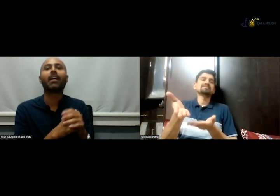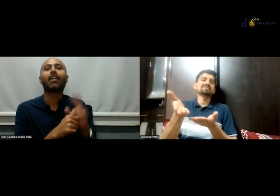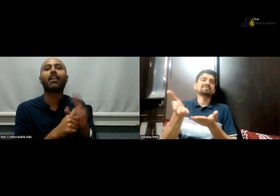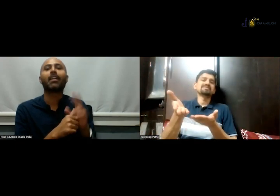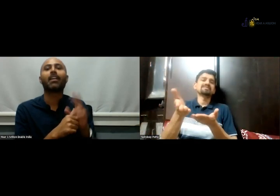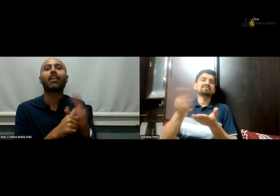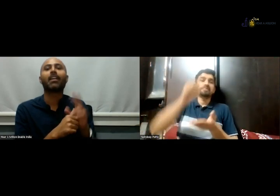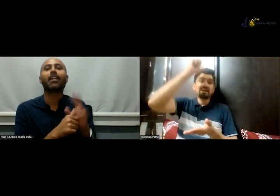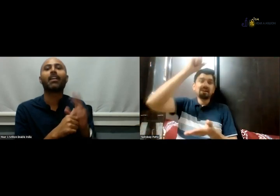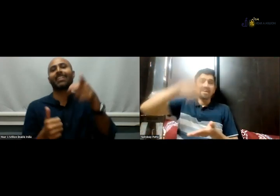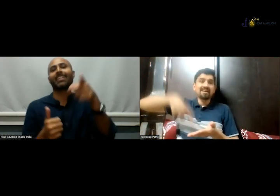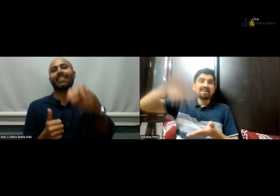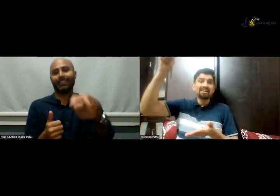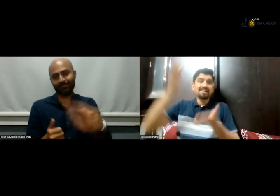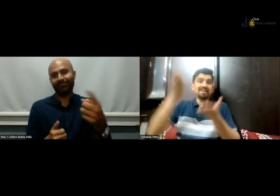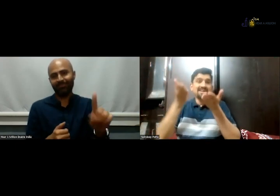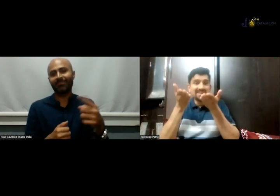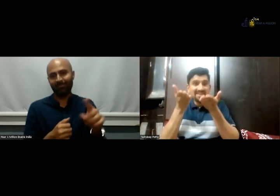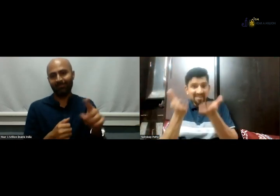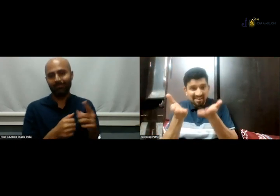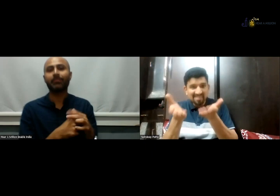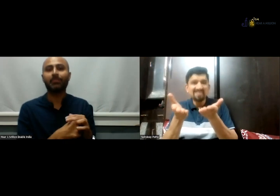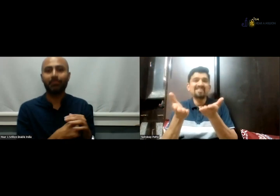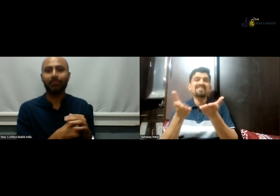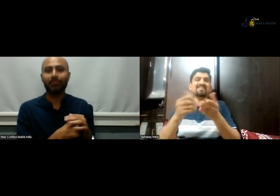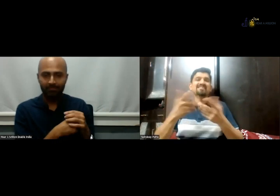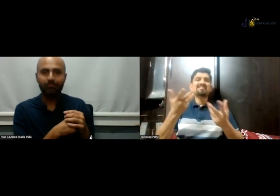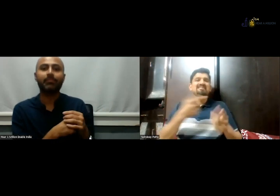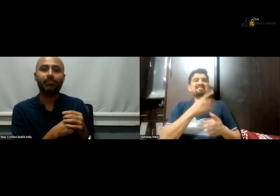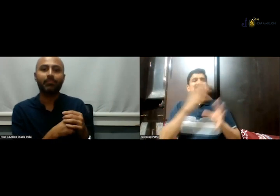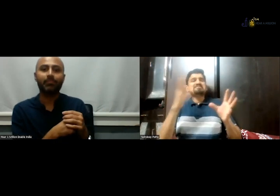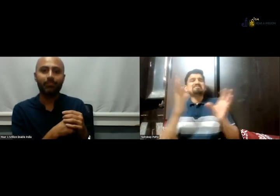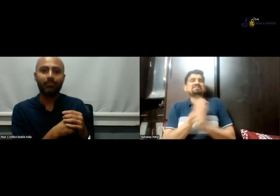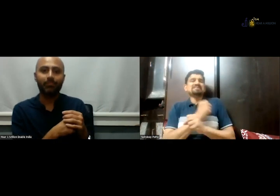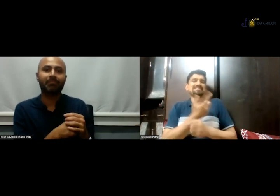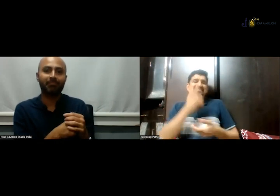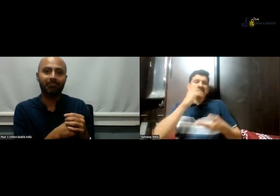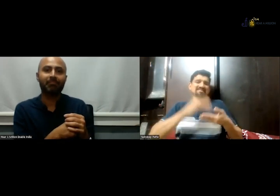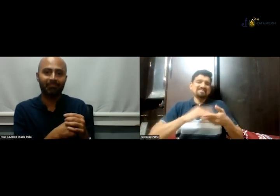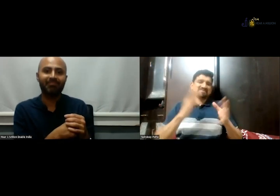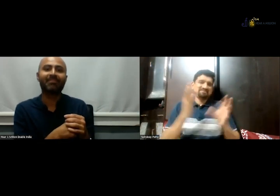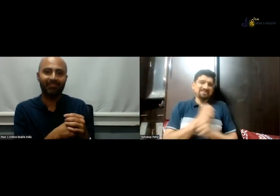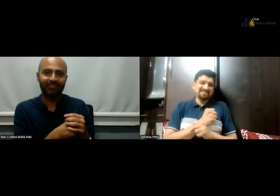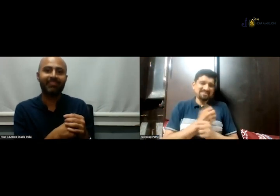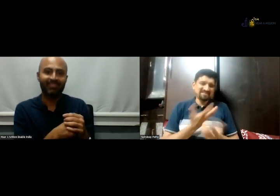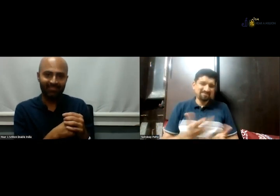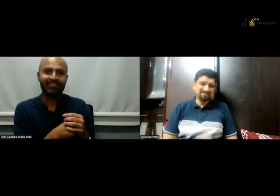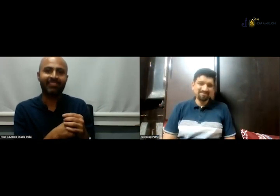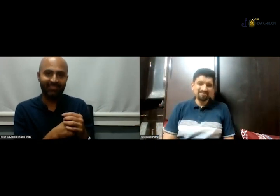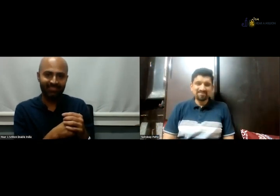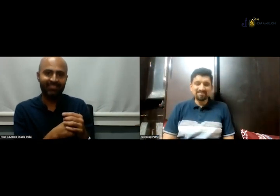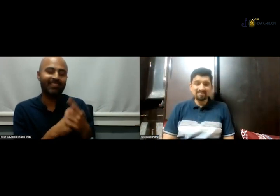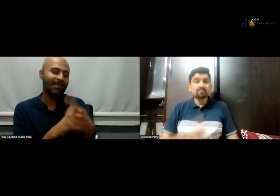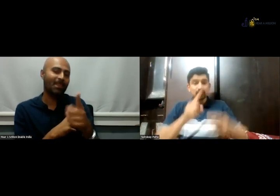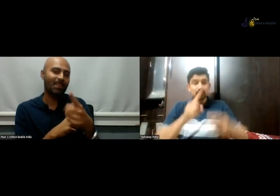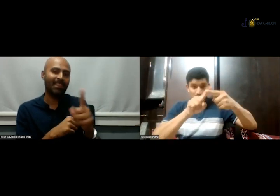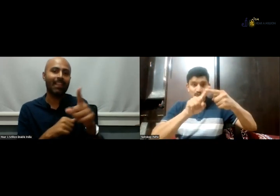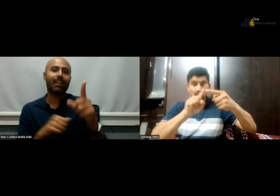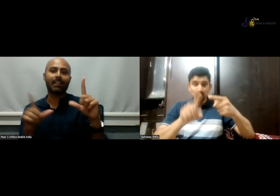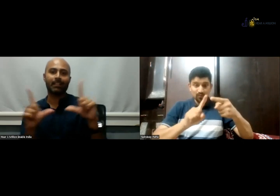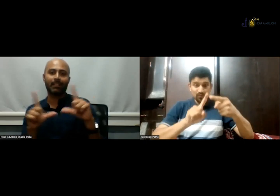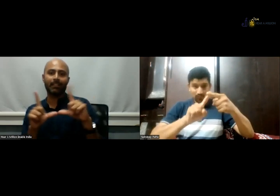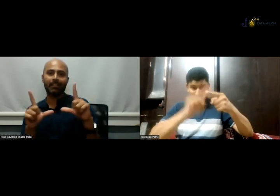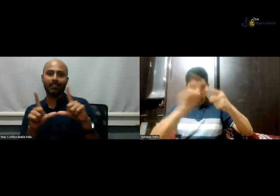on 29th, she passed away on 22nd. On 29th, the All India Bar Examination result got declared. So